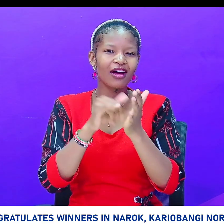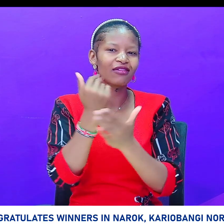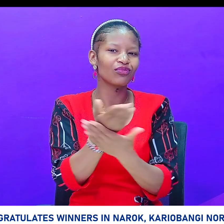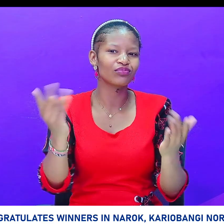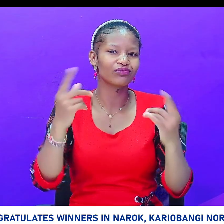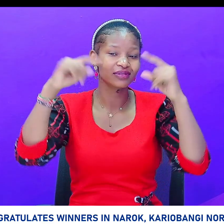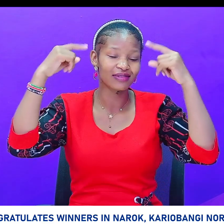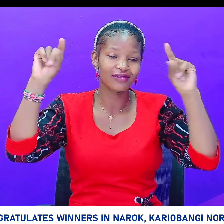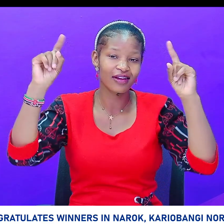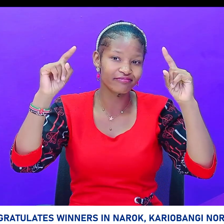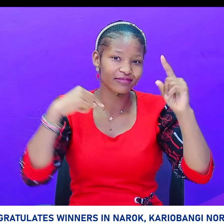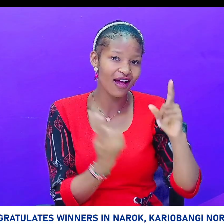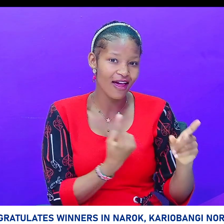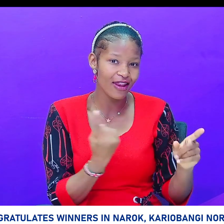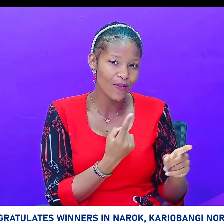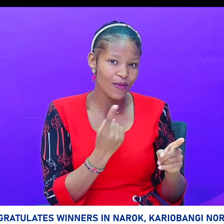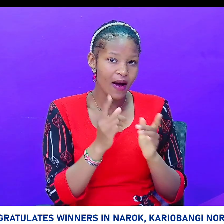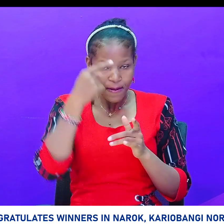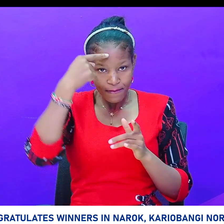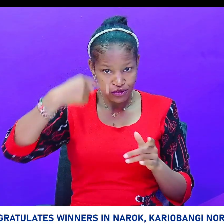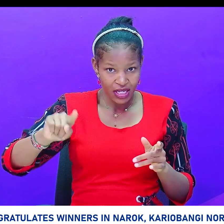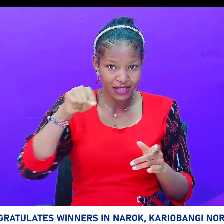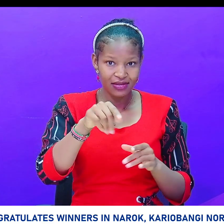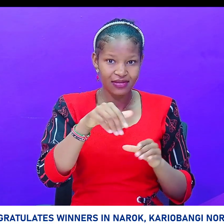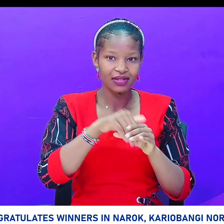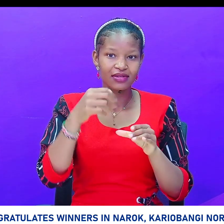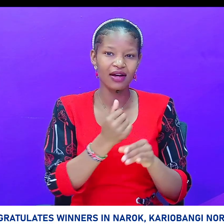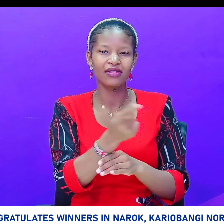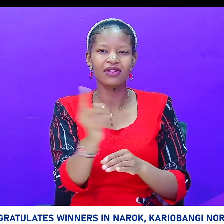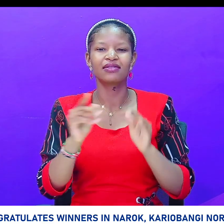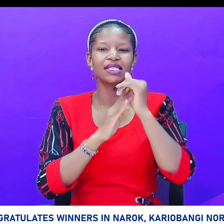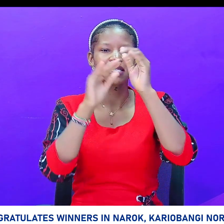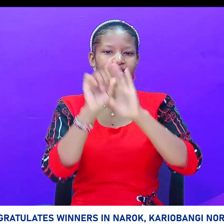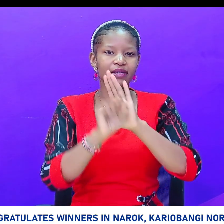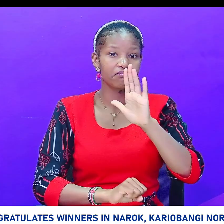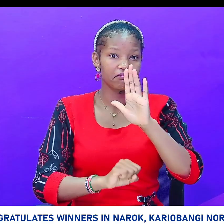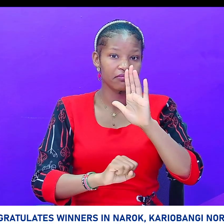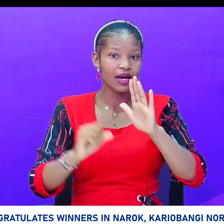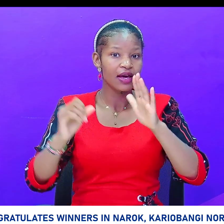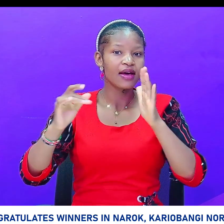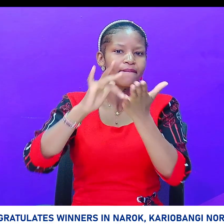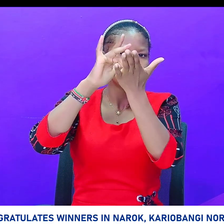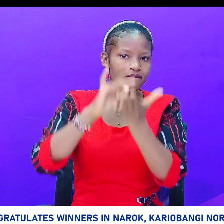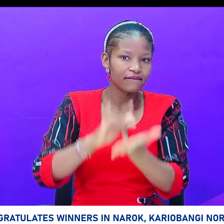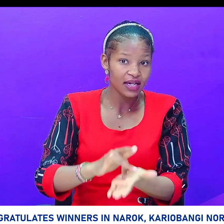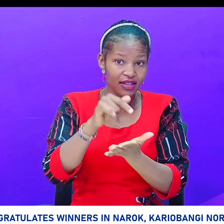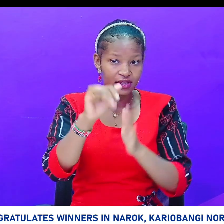success signals public confidence in their leadership. He emphasized the importance of continued service